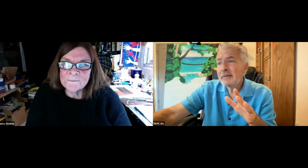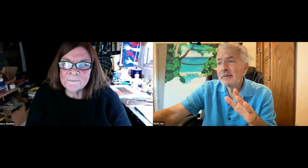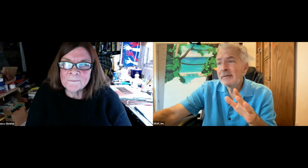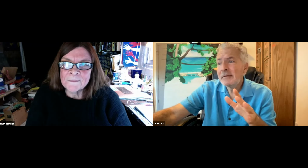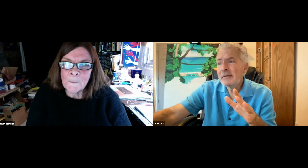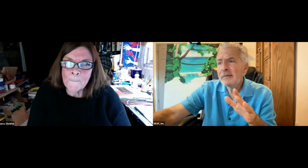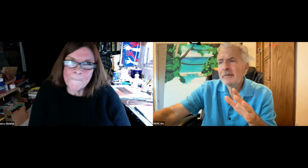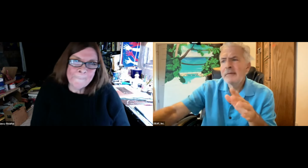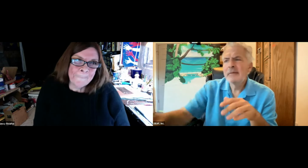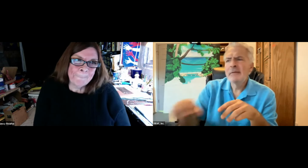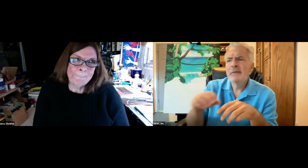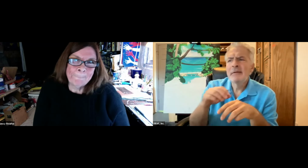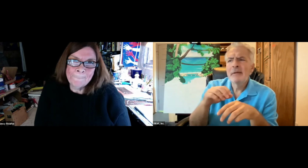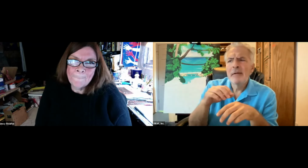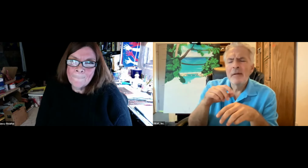Okay.